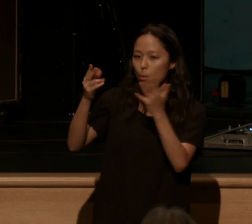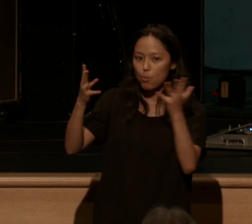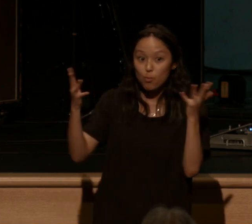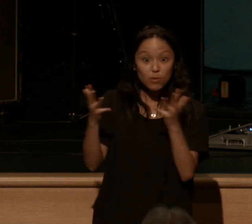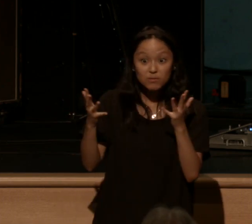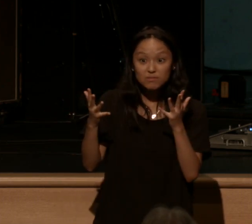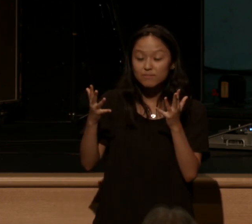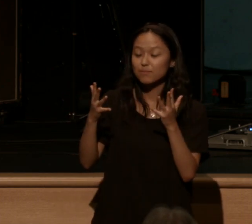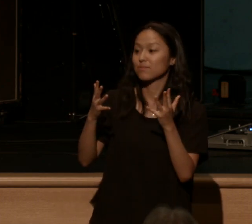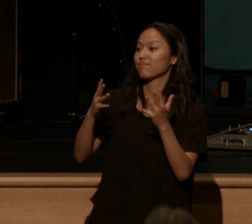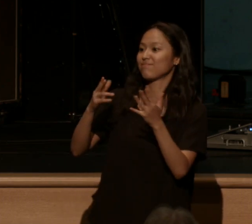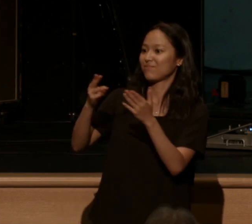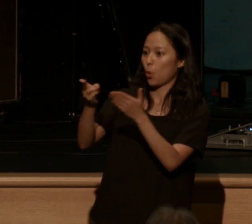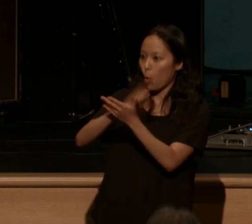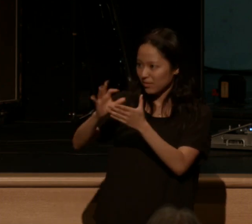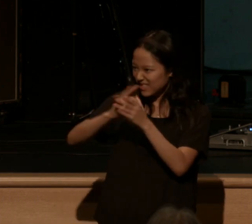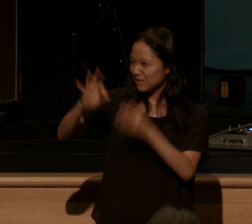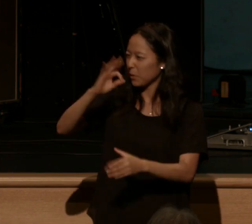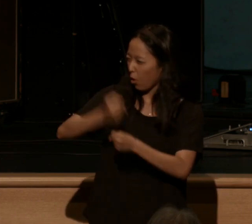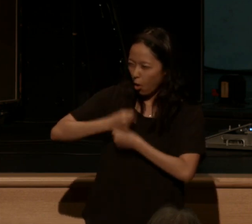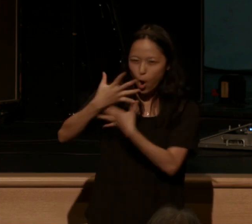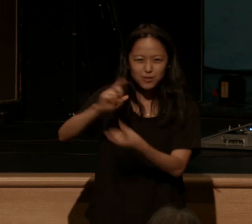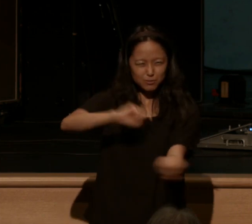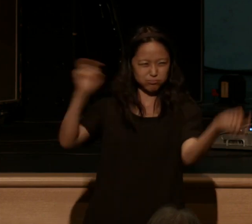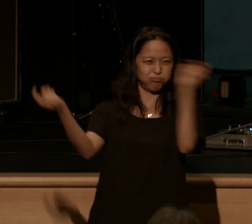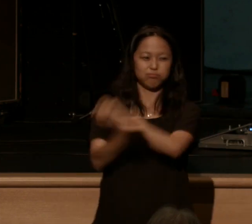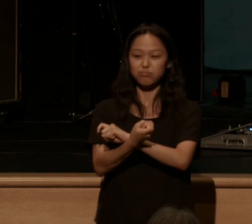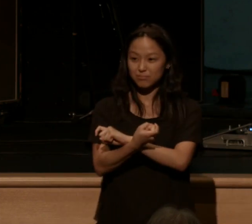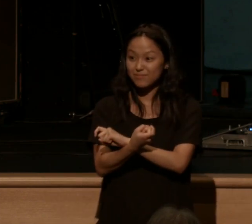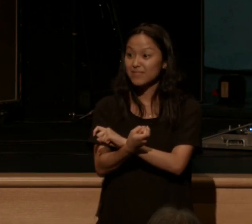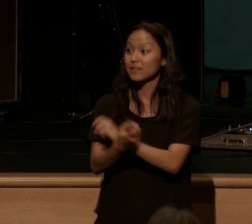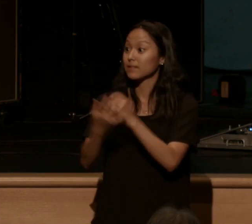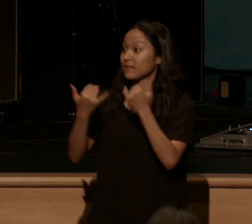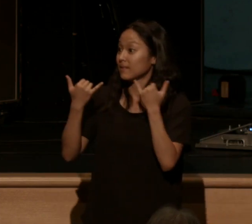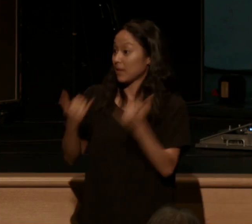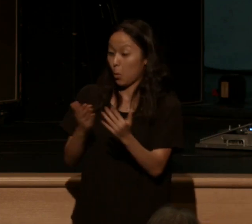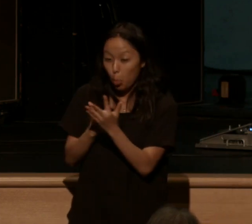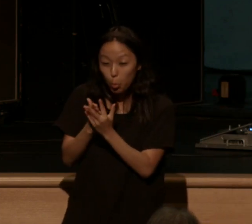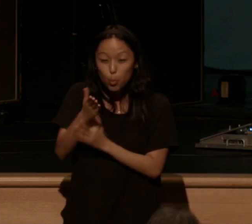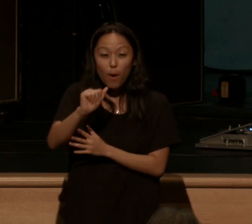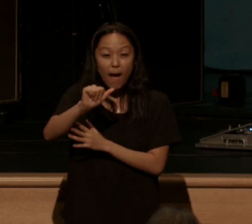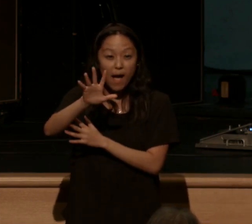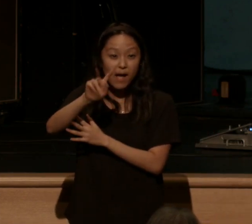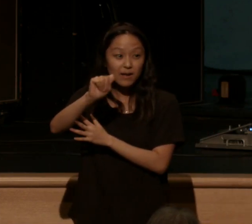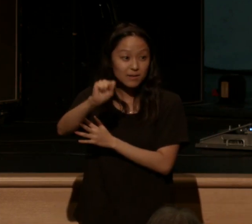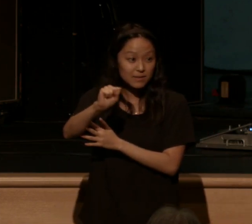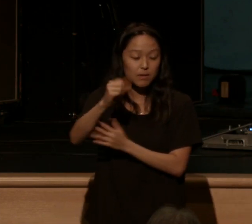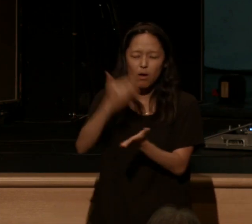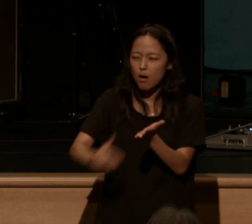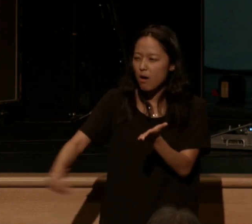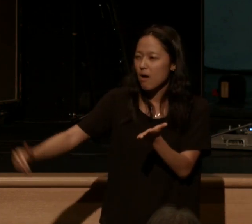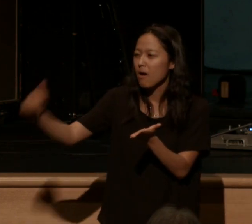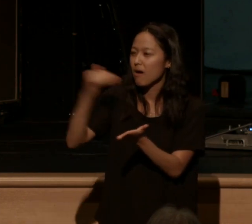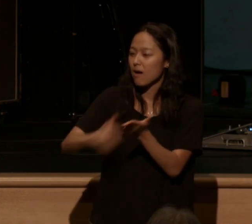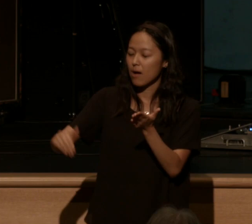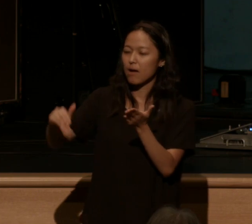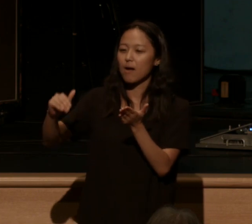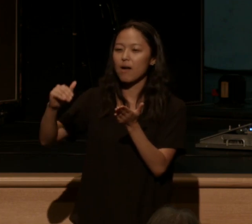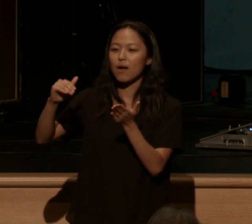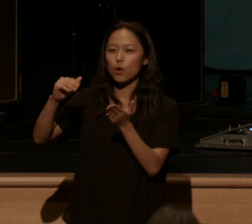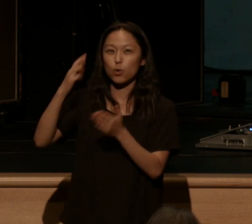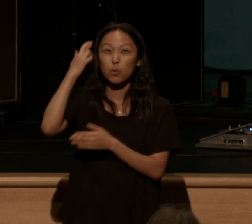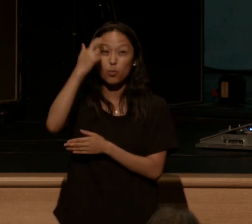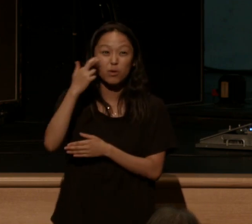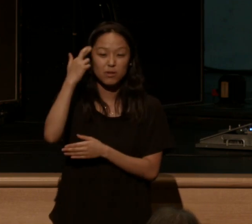all time, who is the Holy Spirit. Even as we go through Acts over and over and over again, this is what we